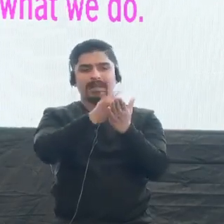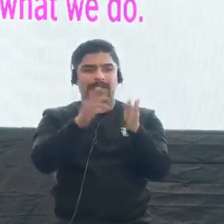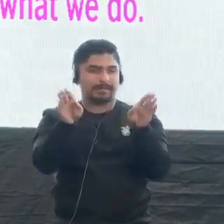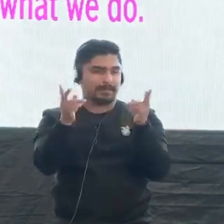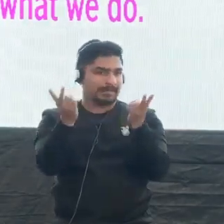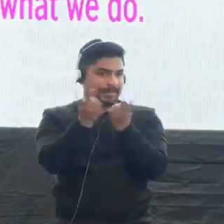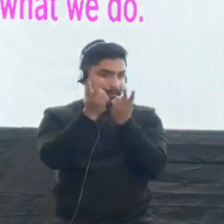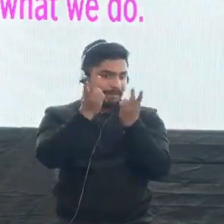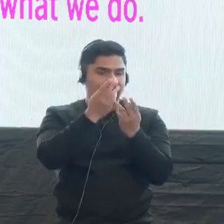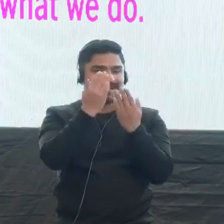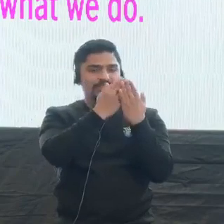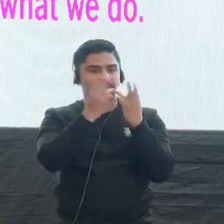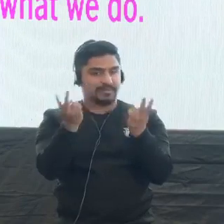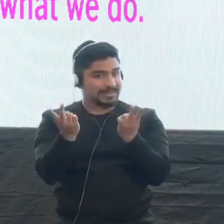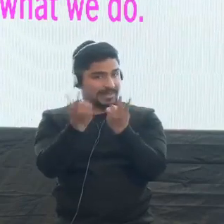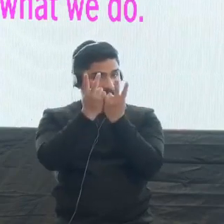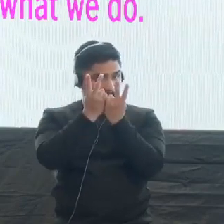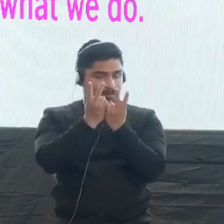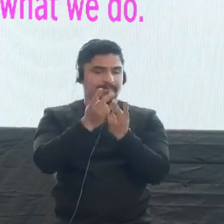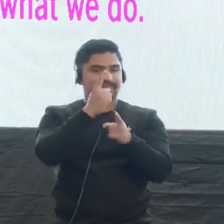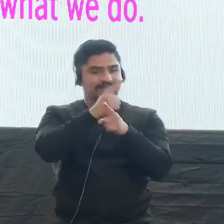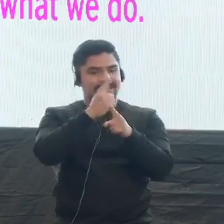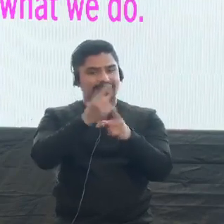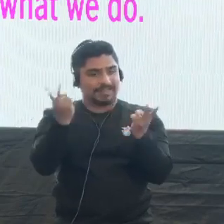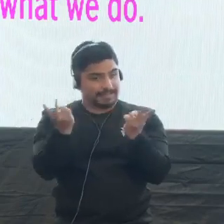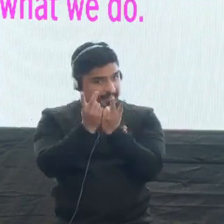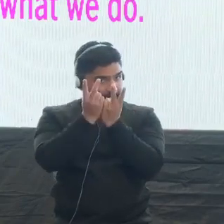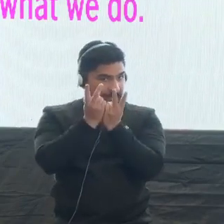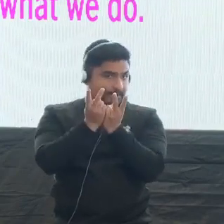same, teacher is same,